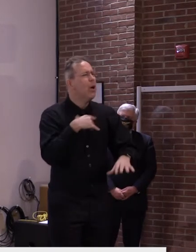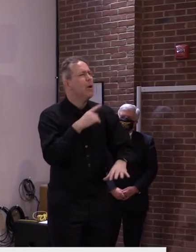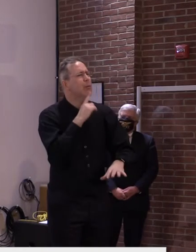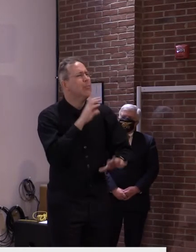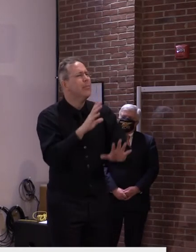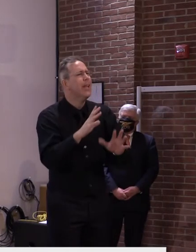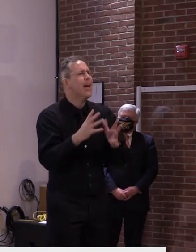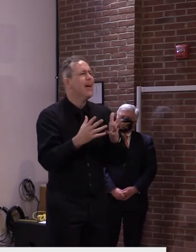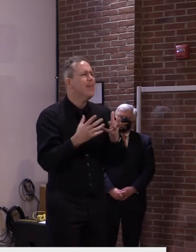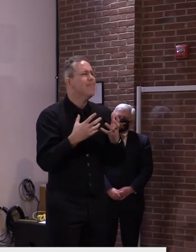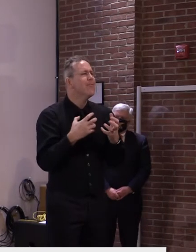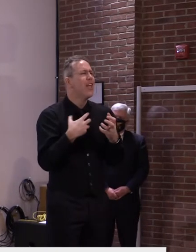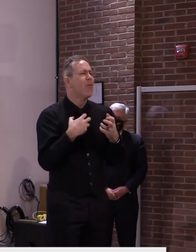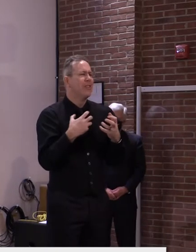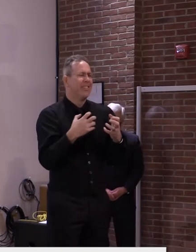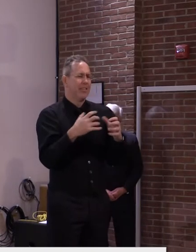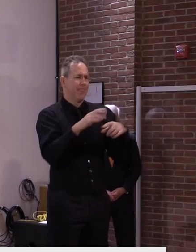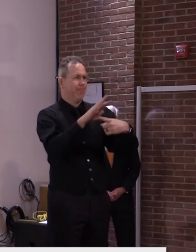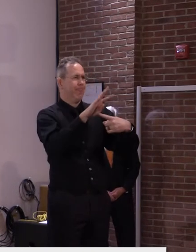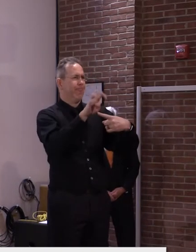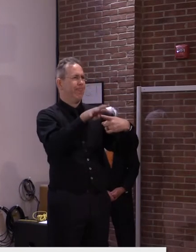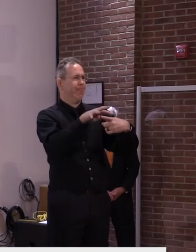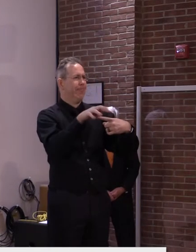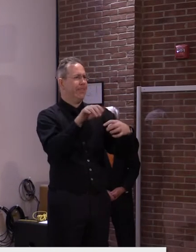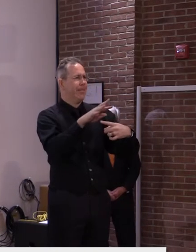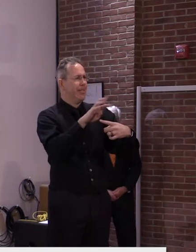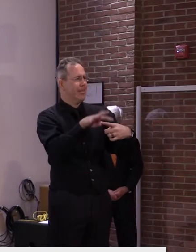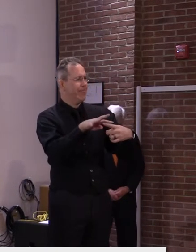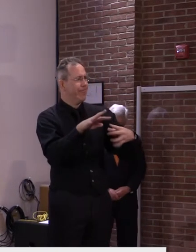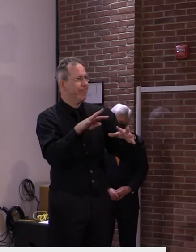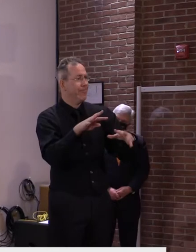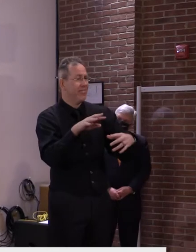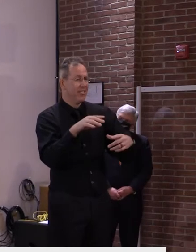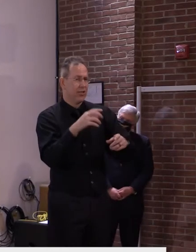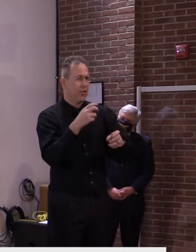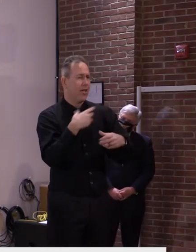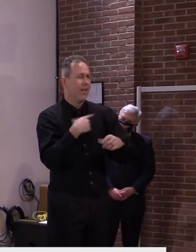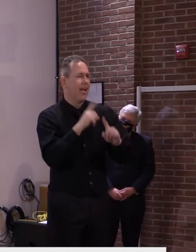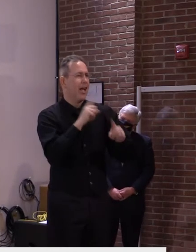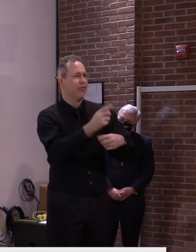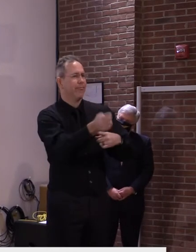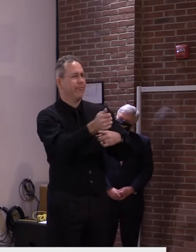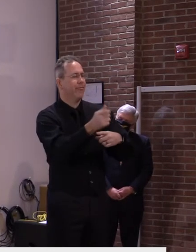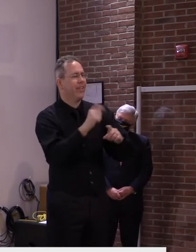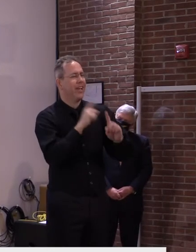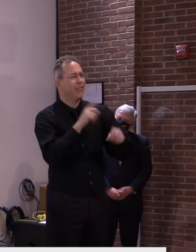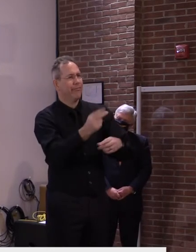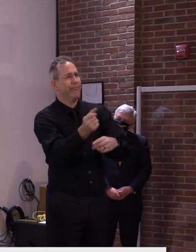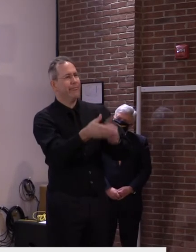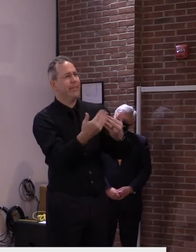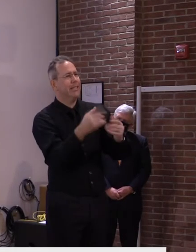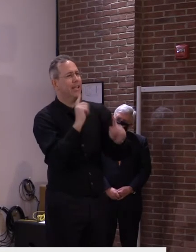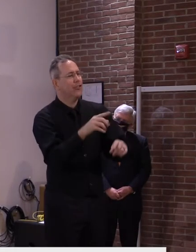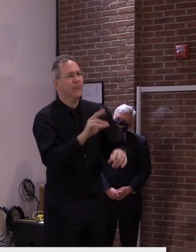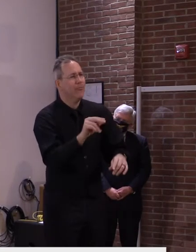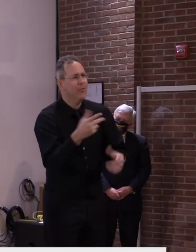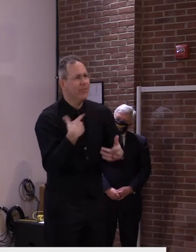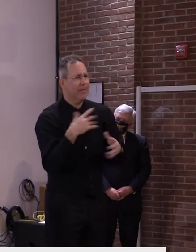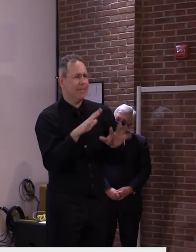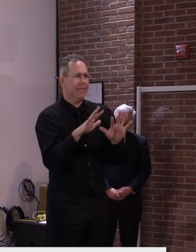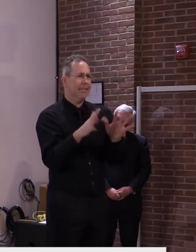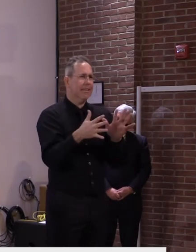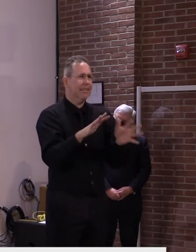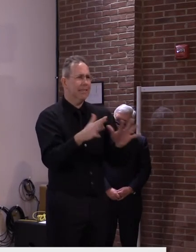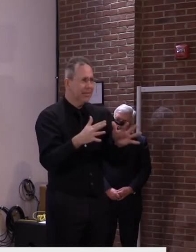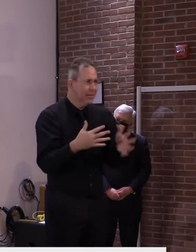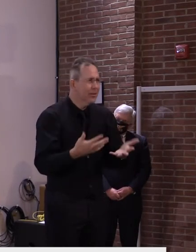really grappling with. It's a very challenging situation. It's a kind of question we want an answer for, and things